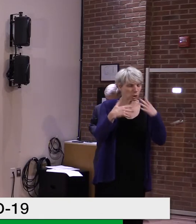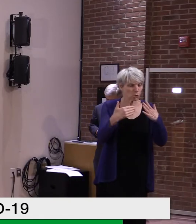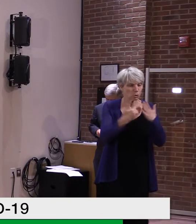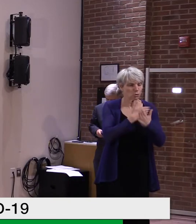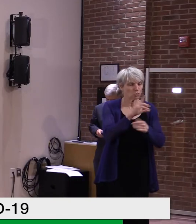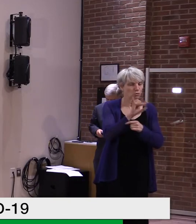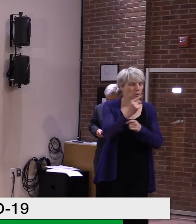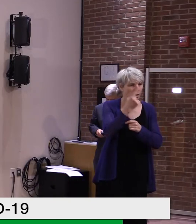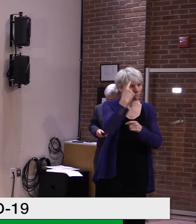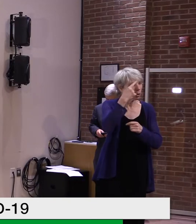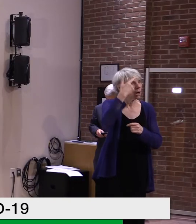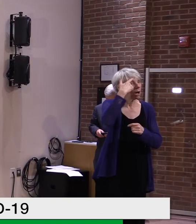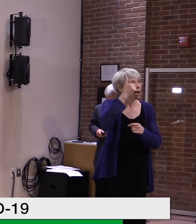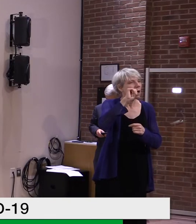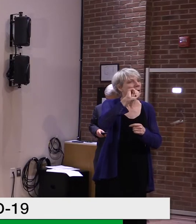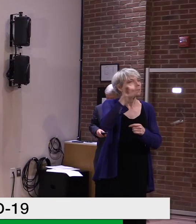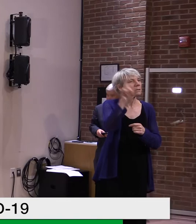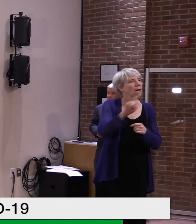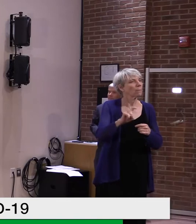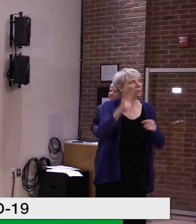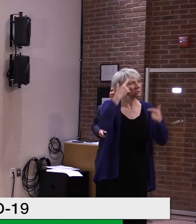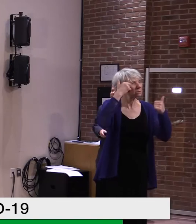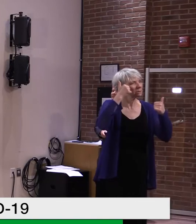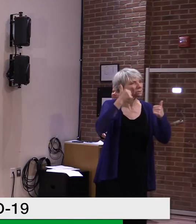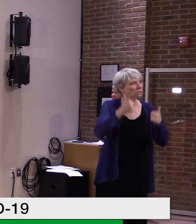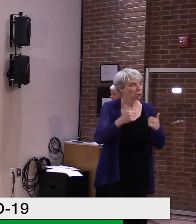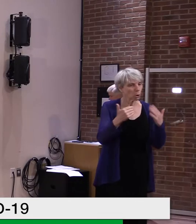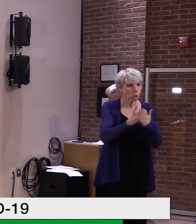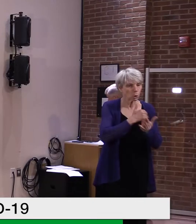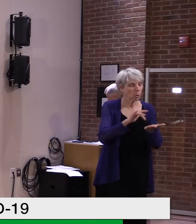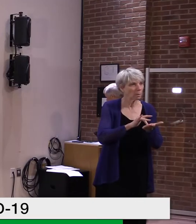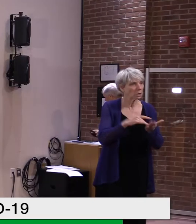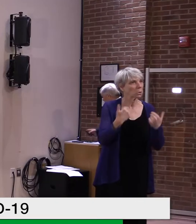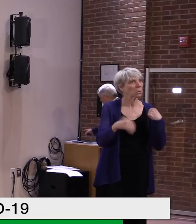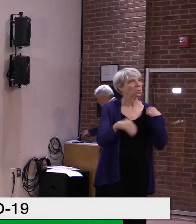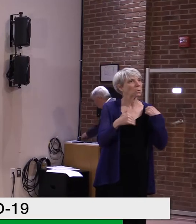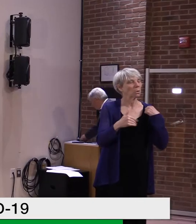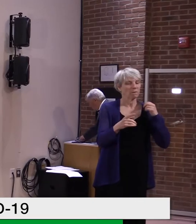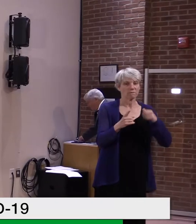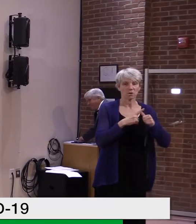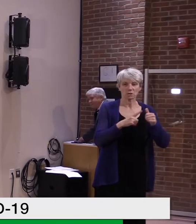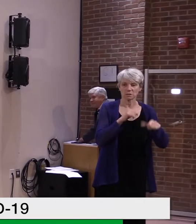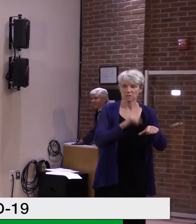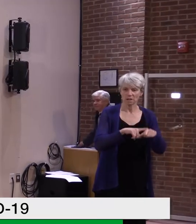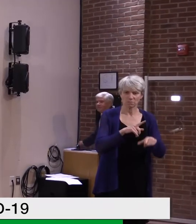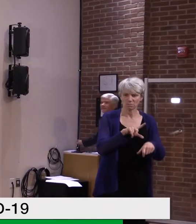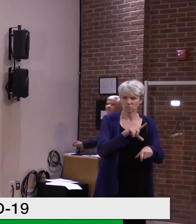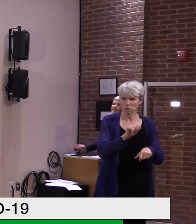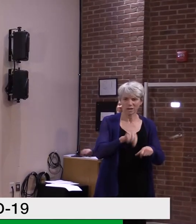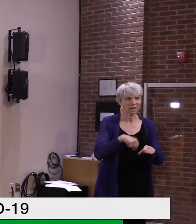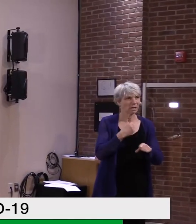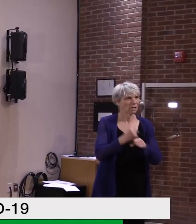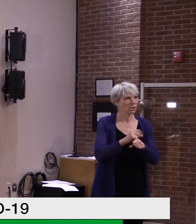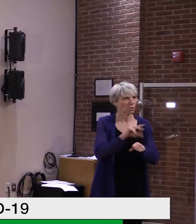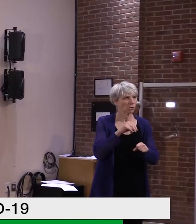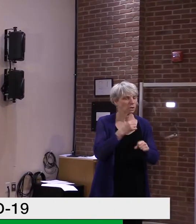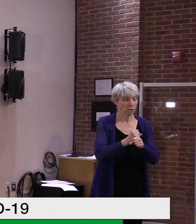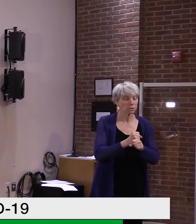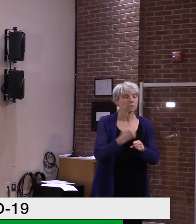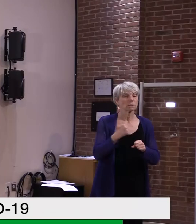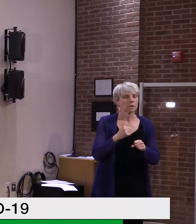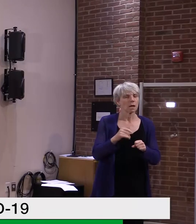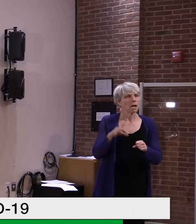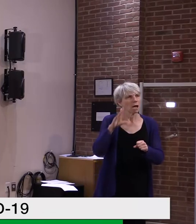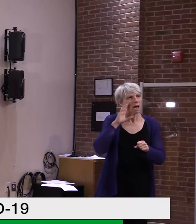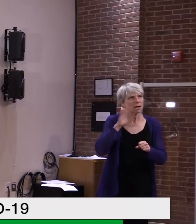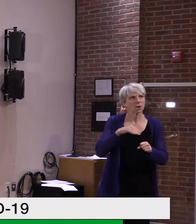in nearly 20 years. Vermont has an older population. What is your take on the drug? I know there's kind of been